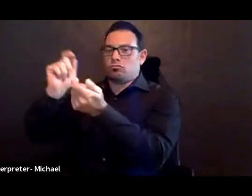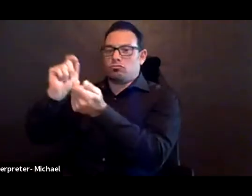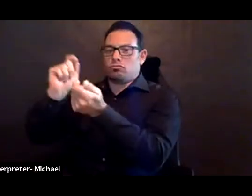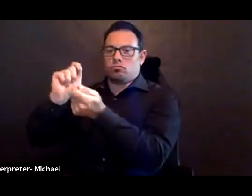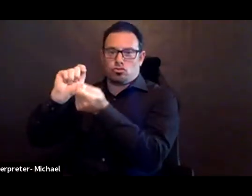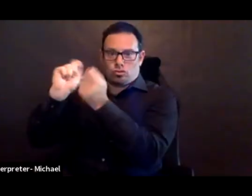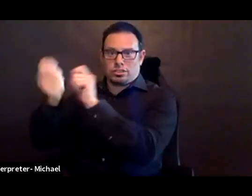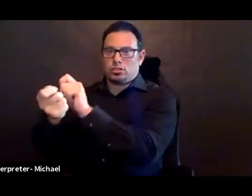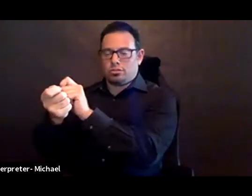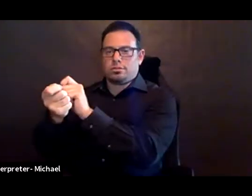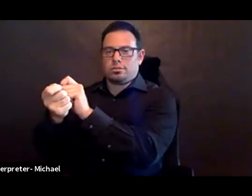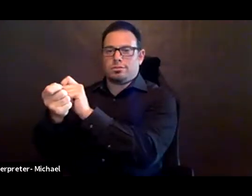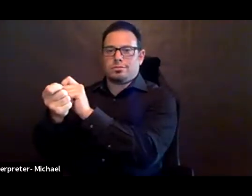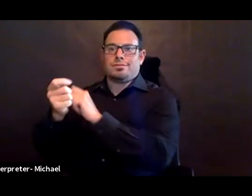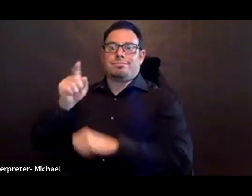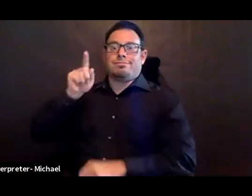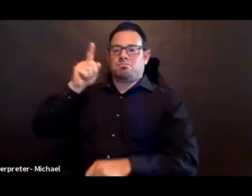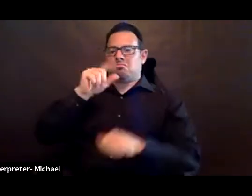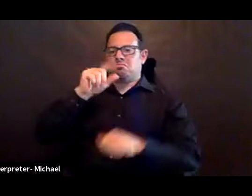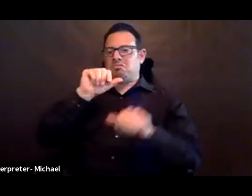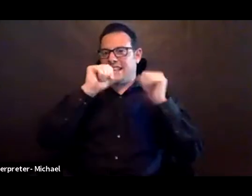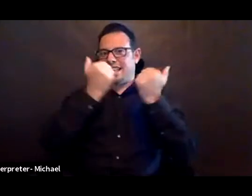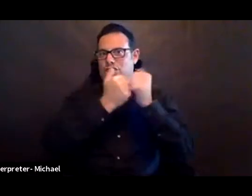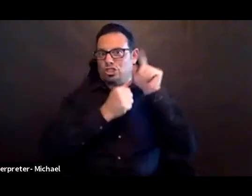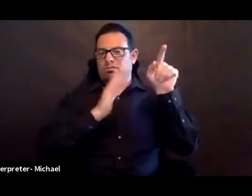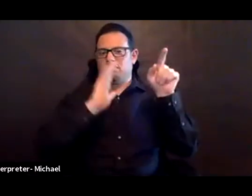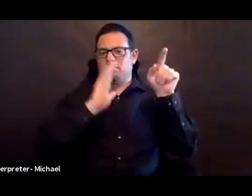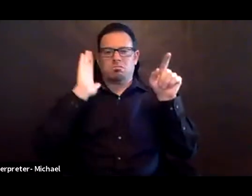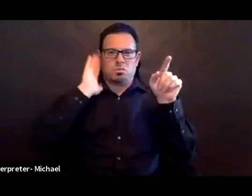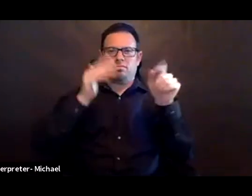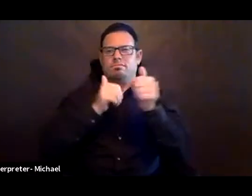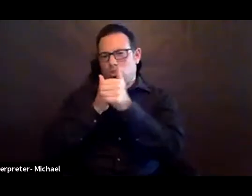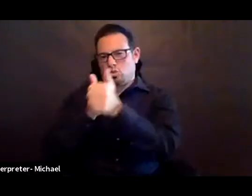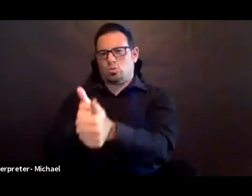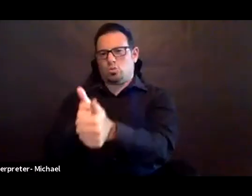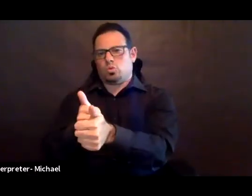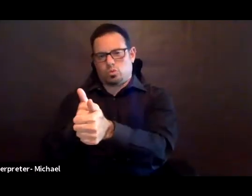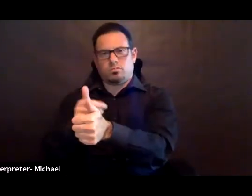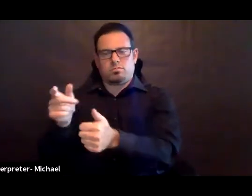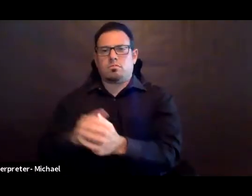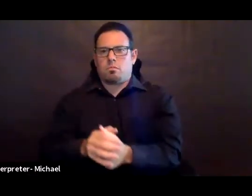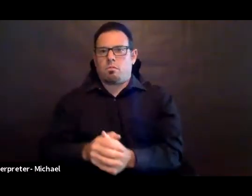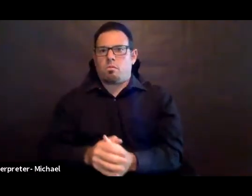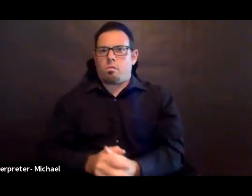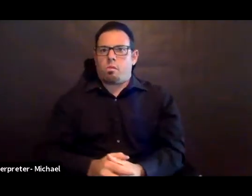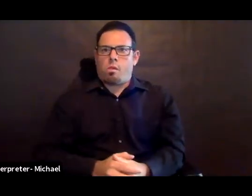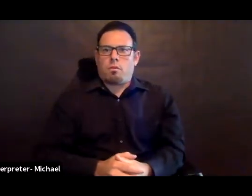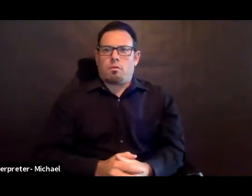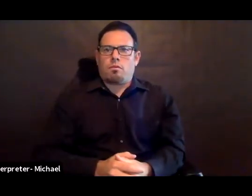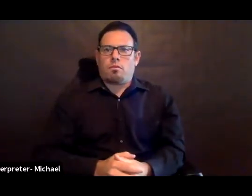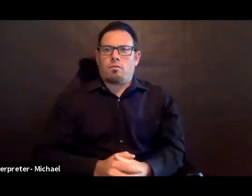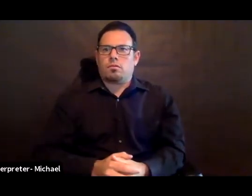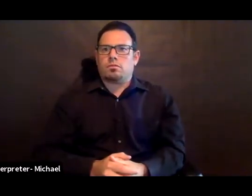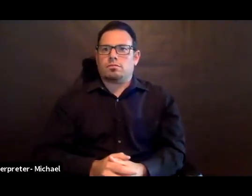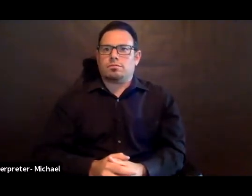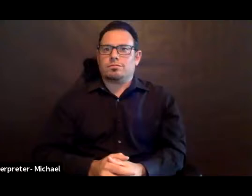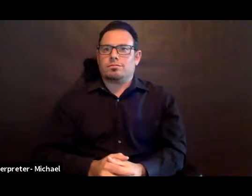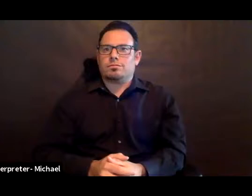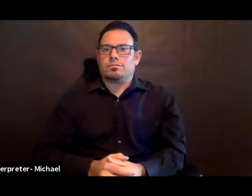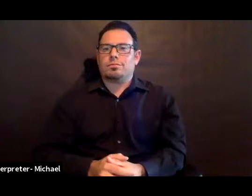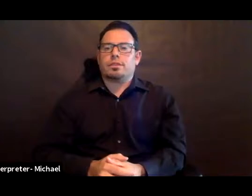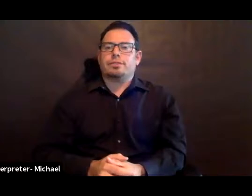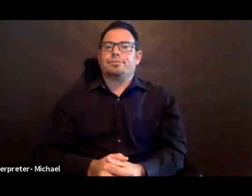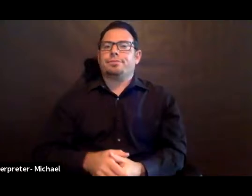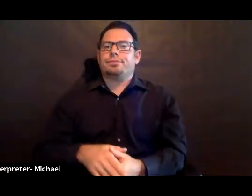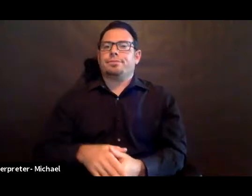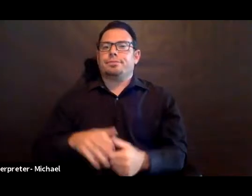authorization for those under 12 in the coming months, perhaps toward the end of 2021, but we're continuing